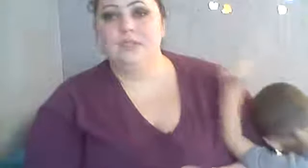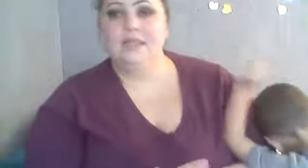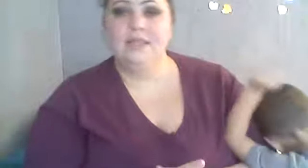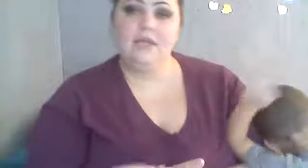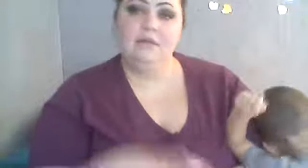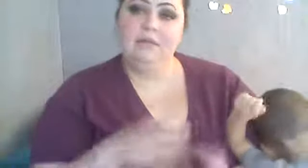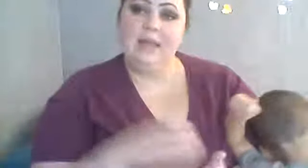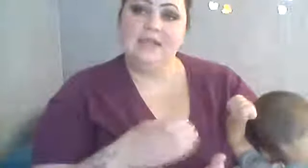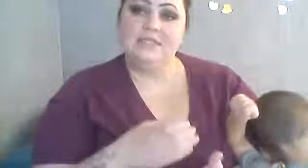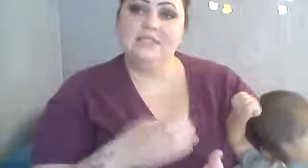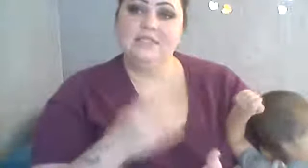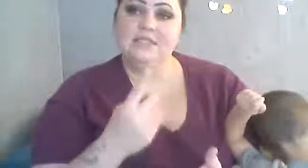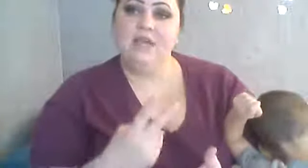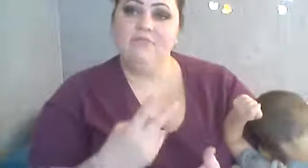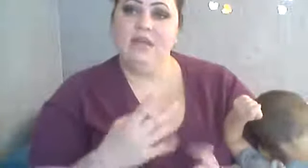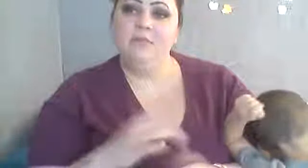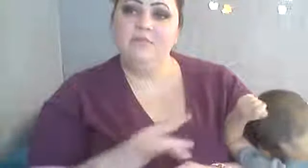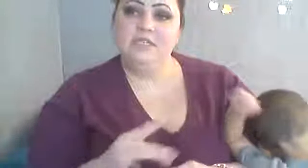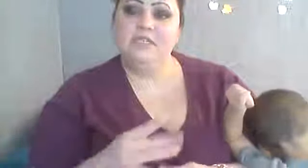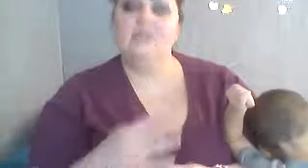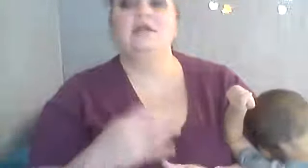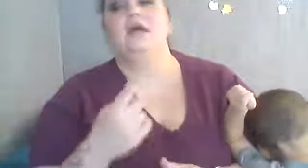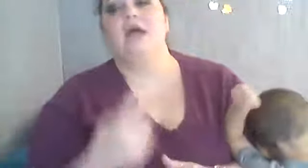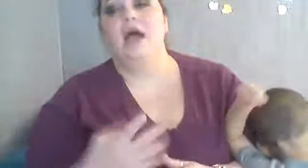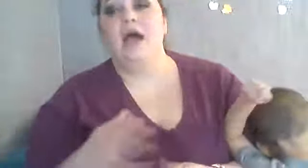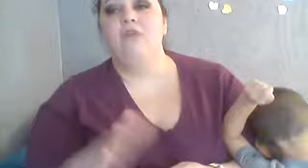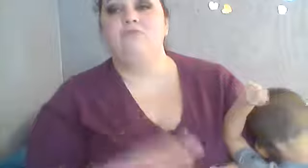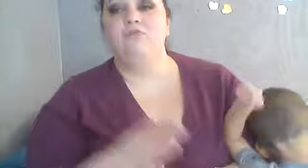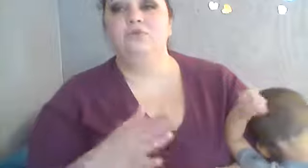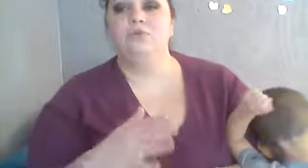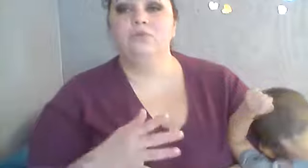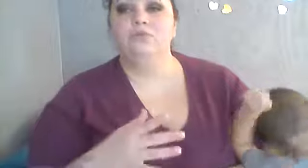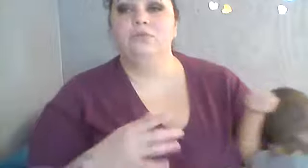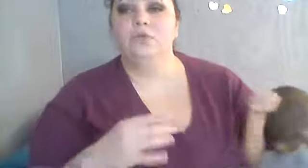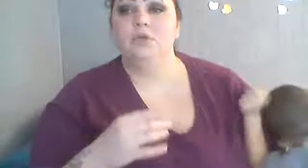saying the glass is half empty, half full.